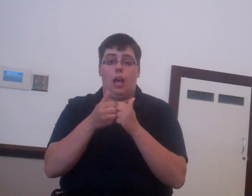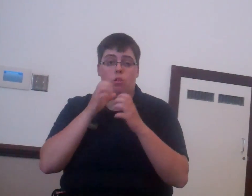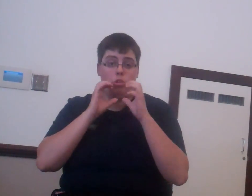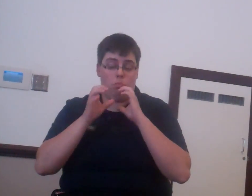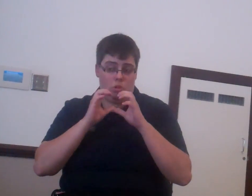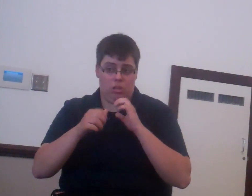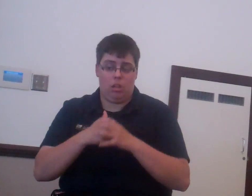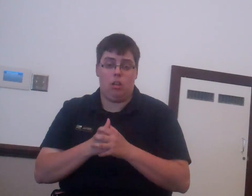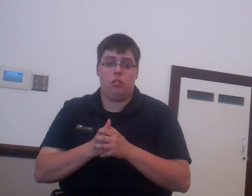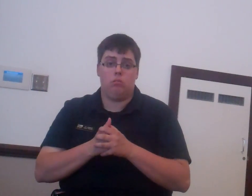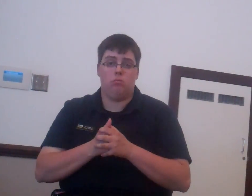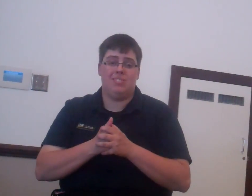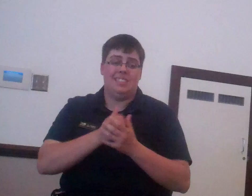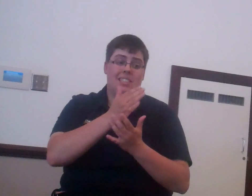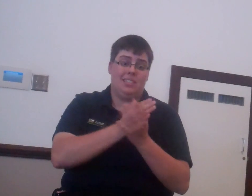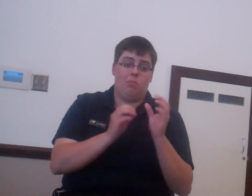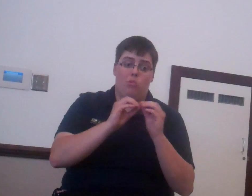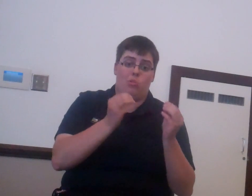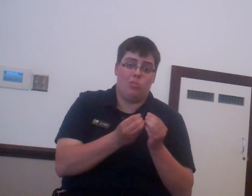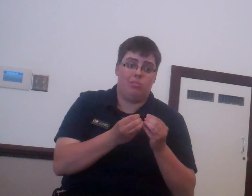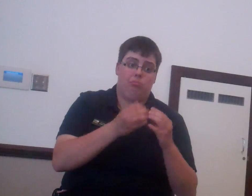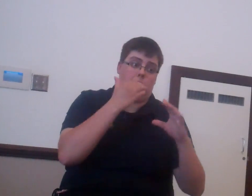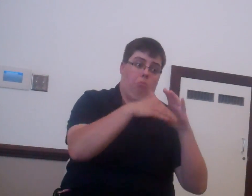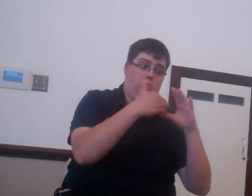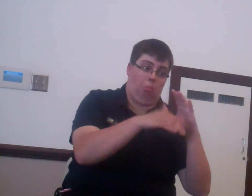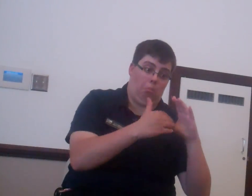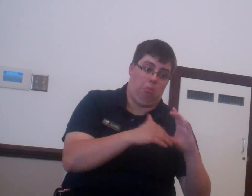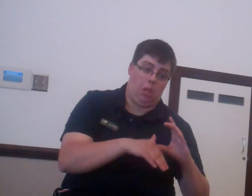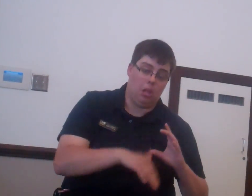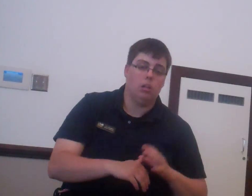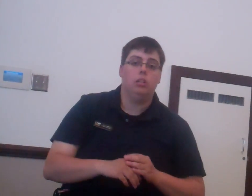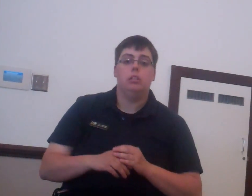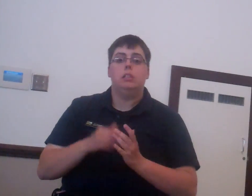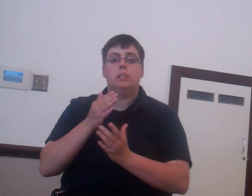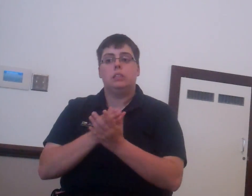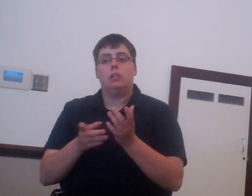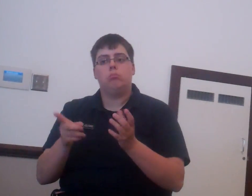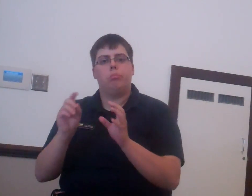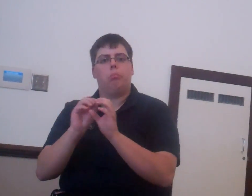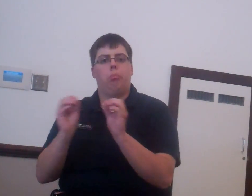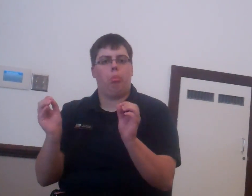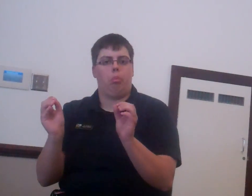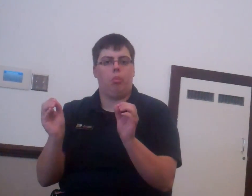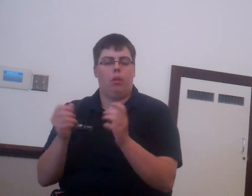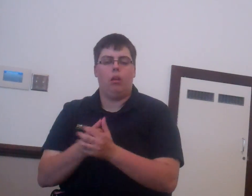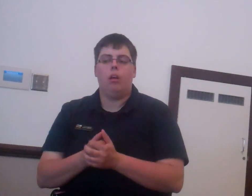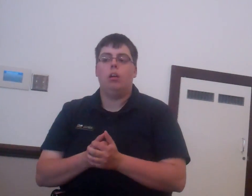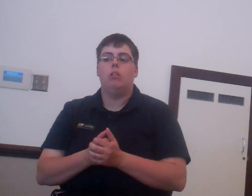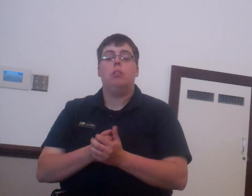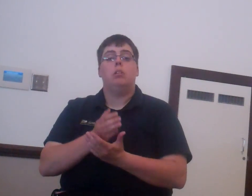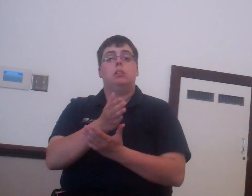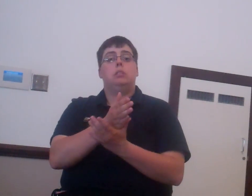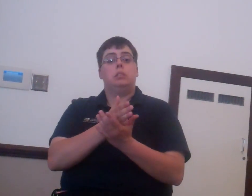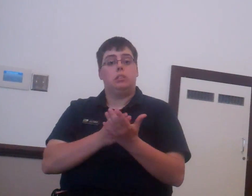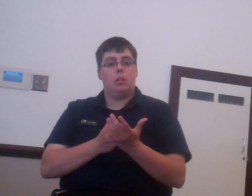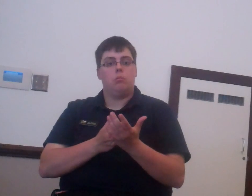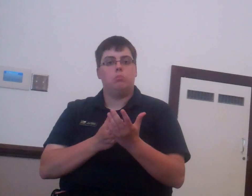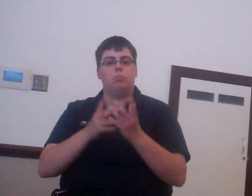Some organizations don't use email at all, right? Some organizations interact mostly by posting a memo in the break